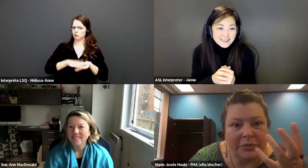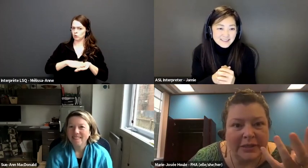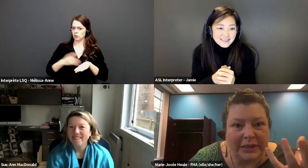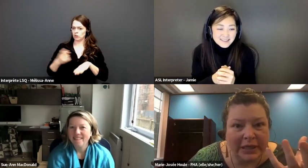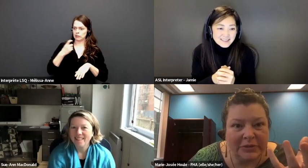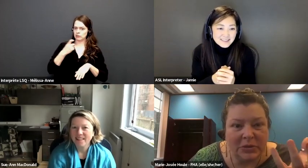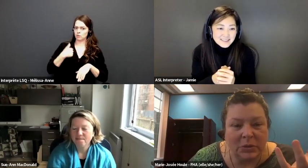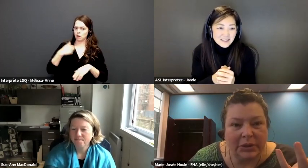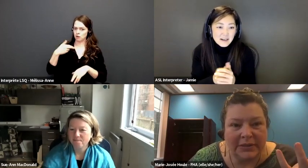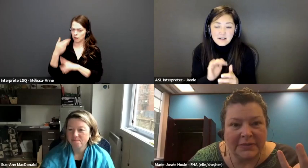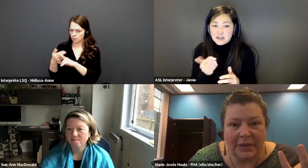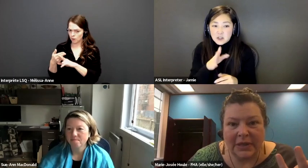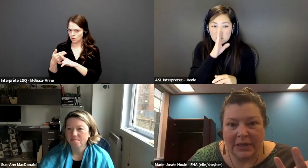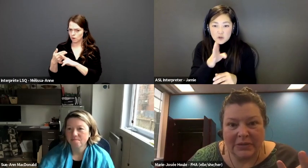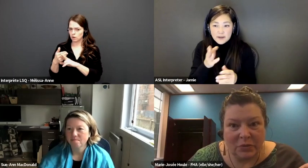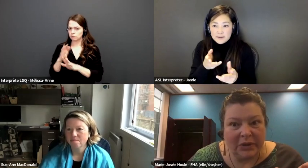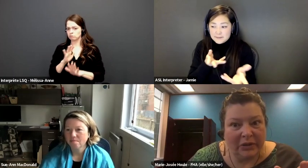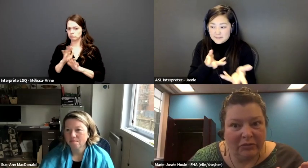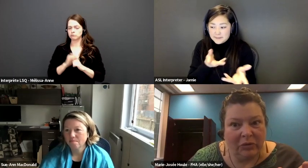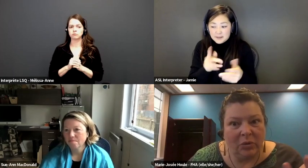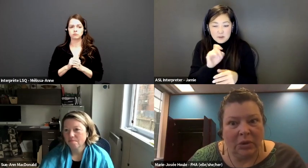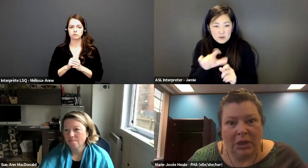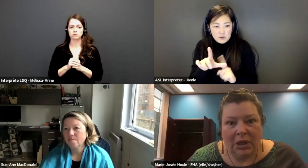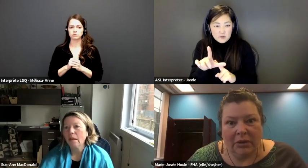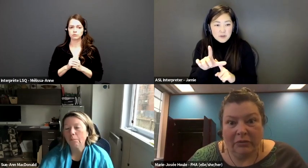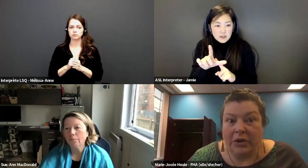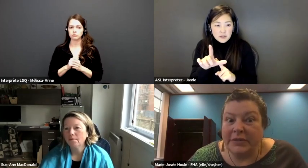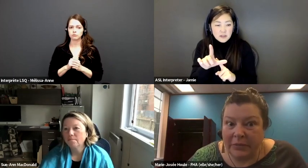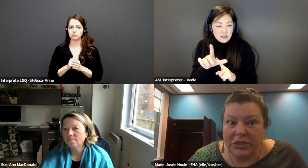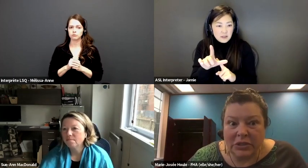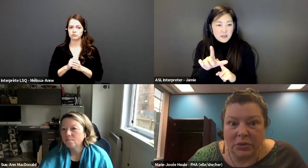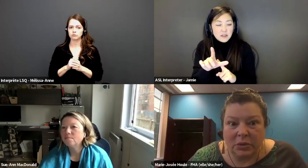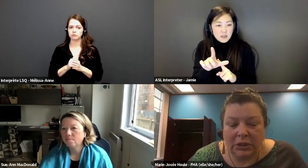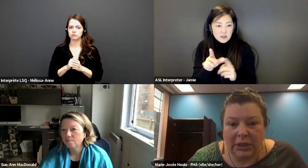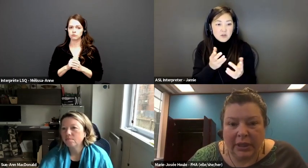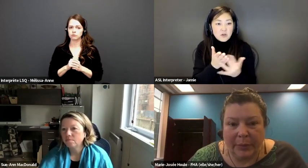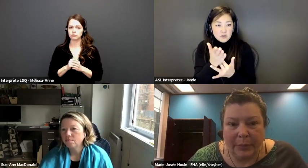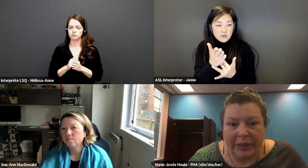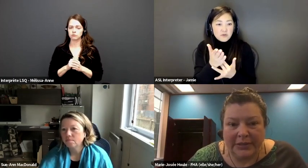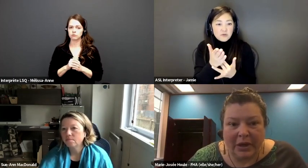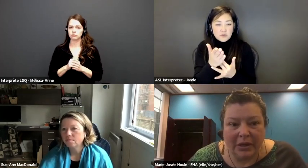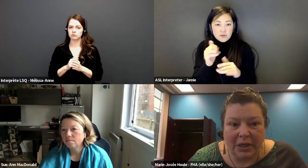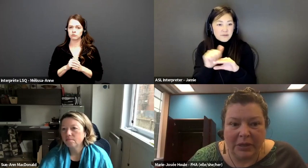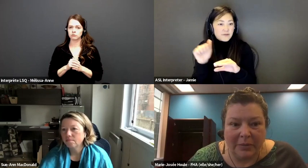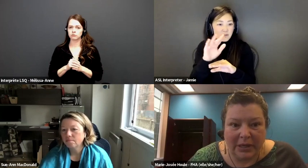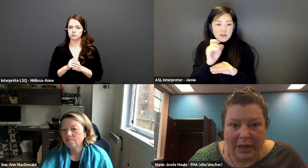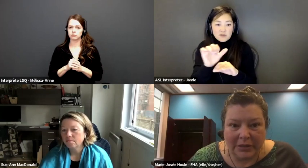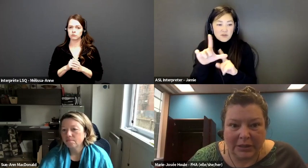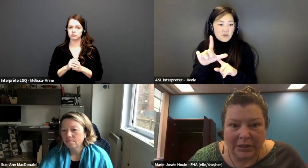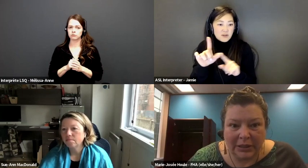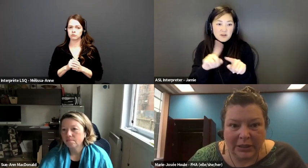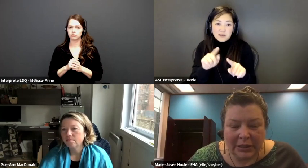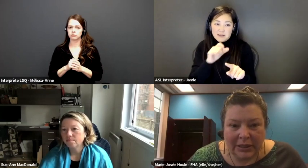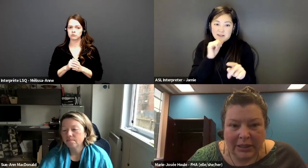our direct engagement tool is really through our submission tool, but it's not going to be immediate